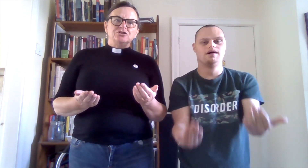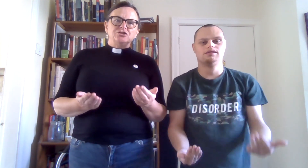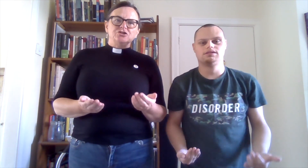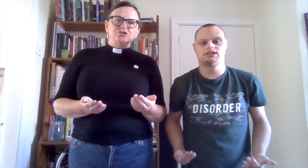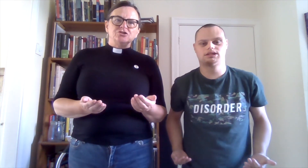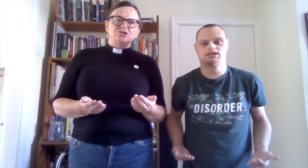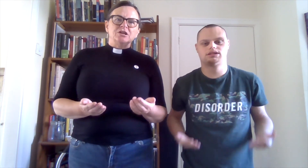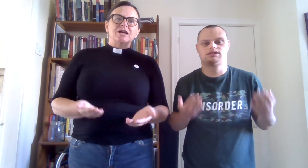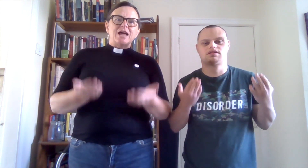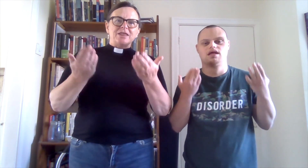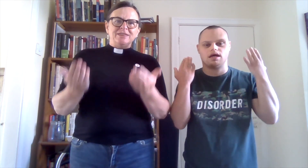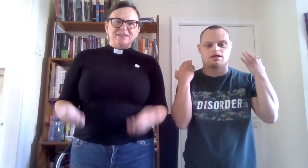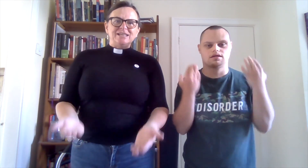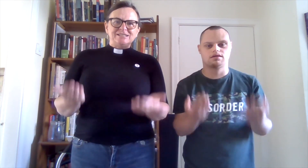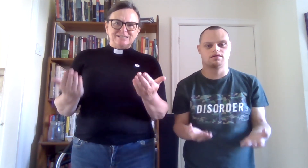Give us this day